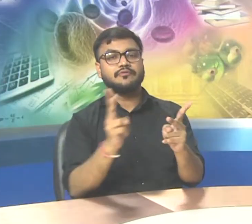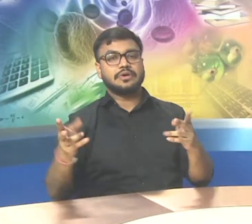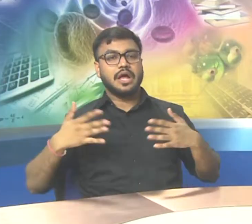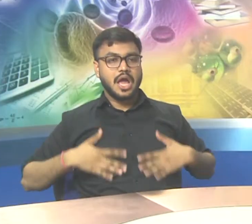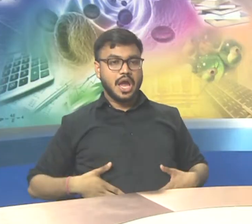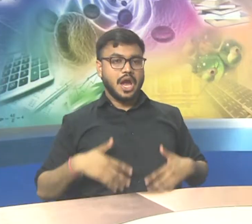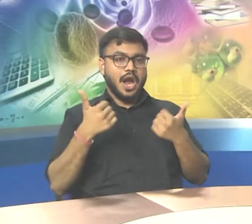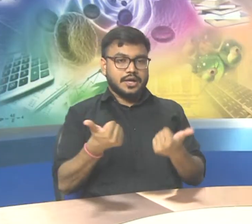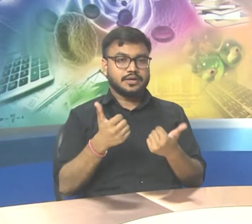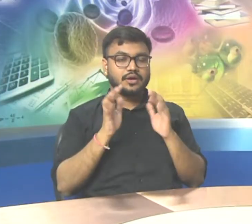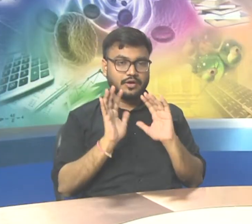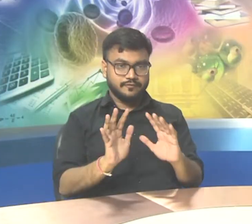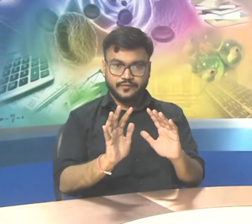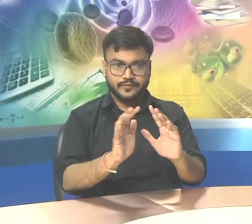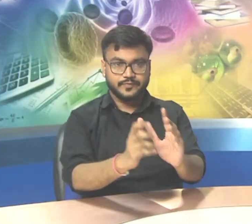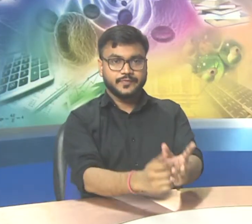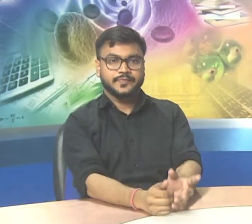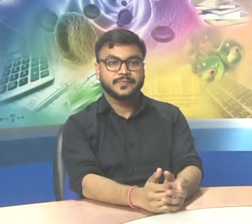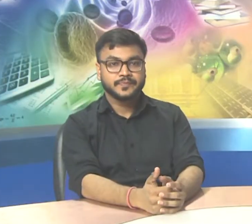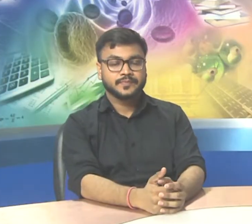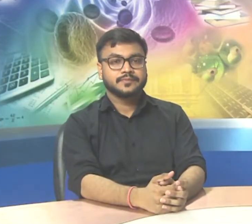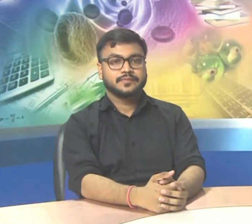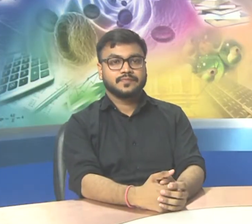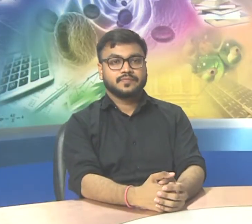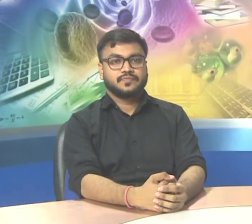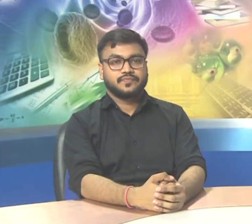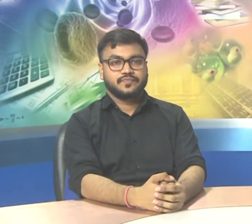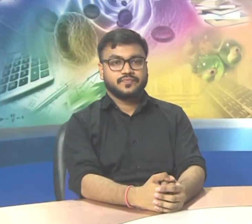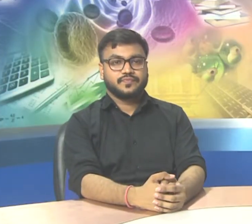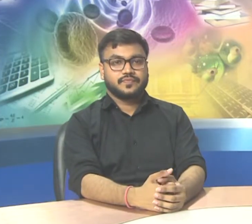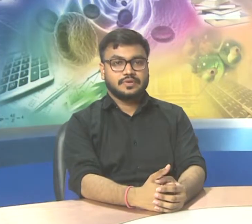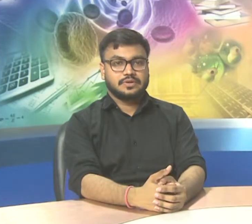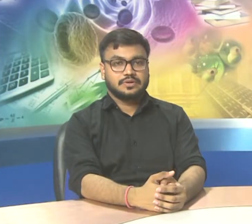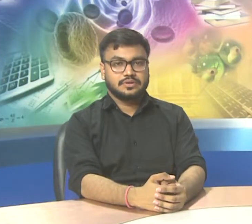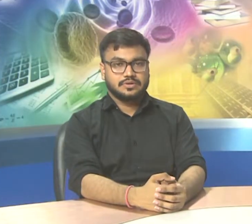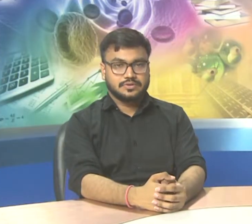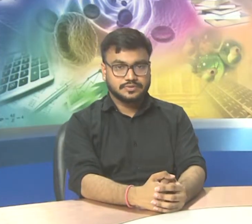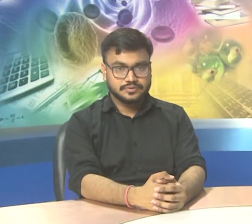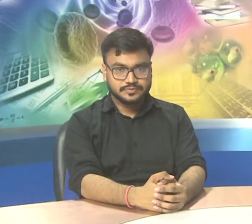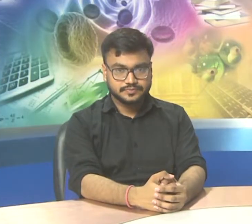and each nutrient performs its different function.